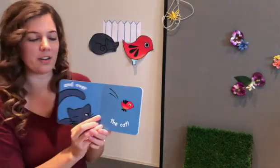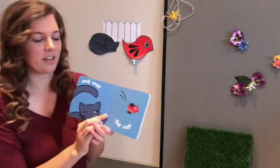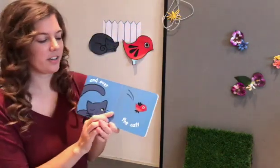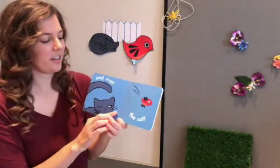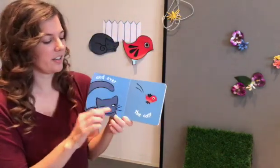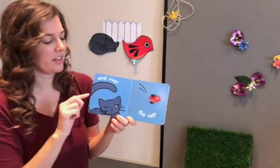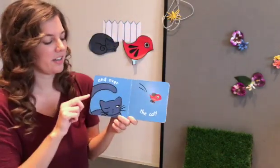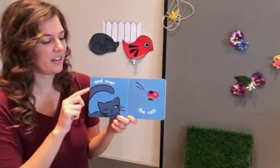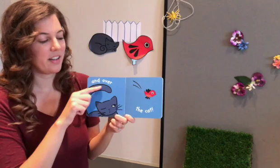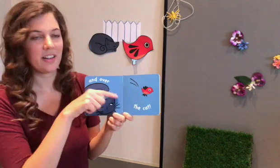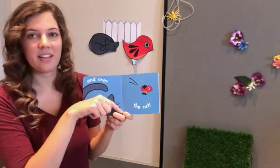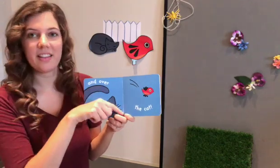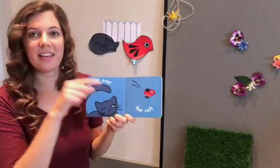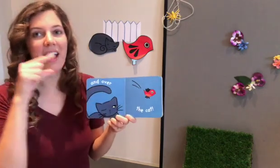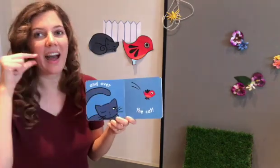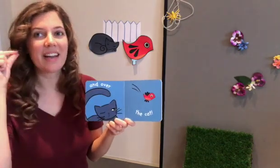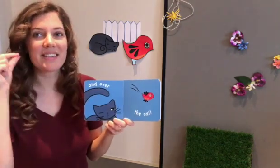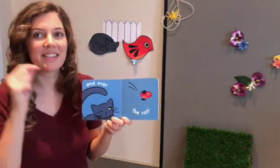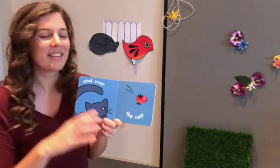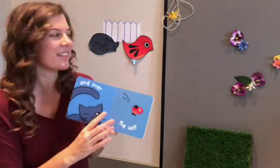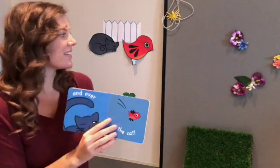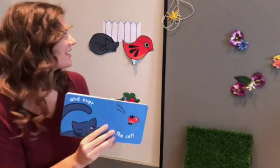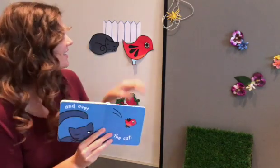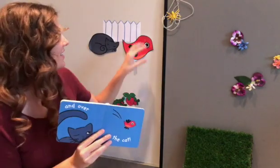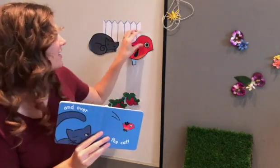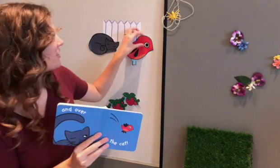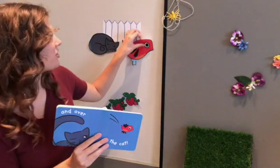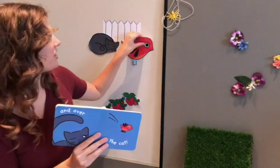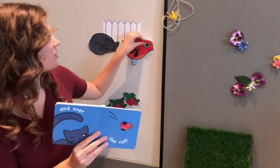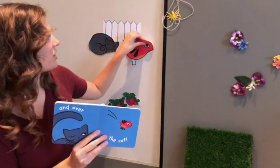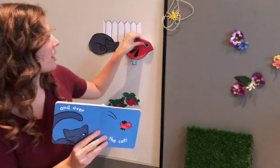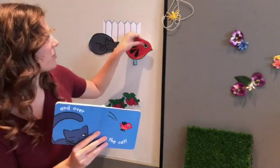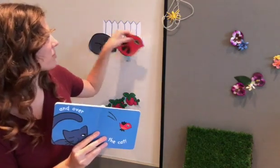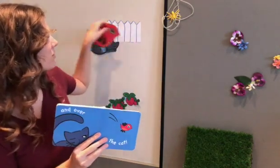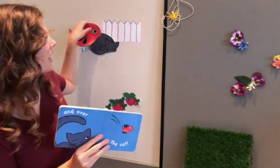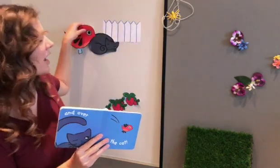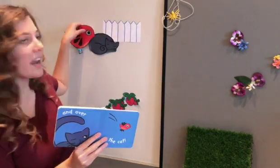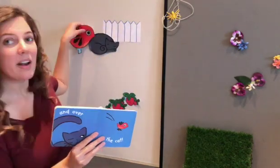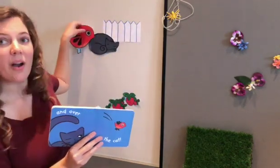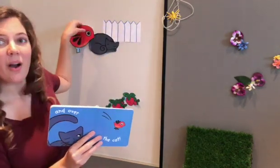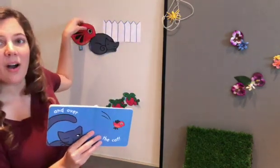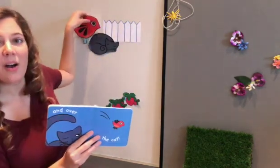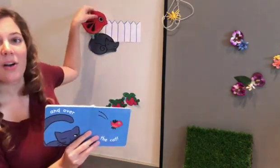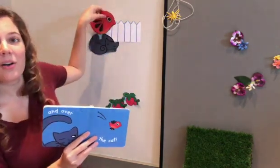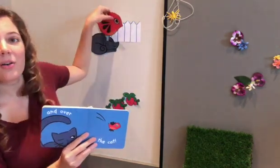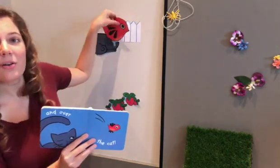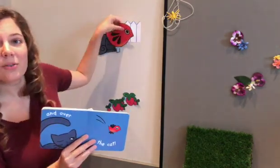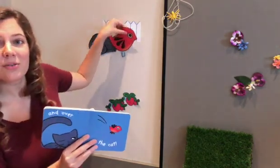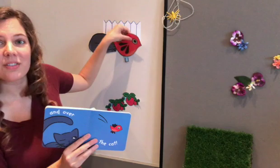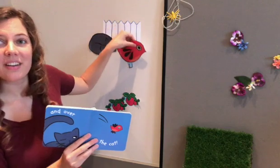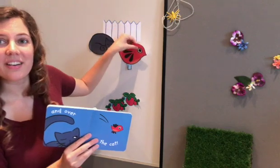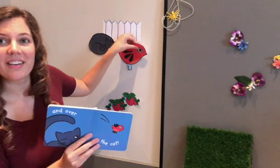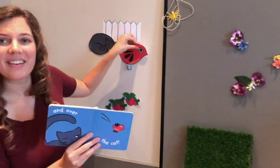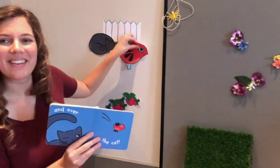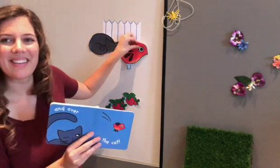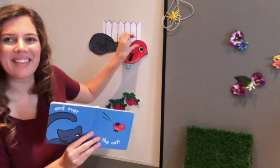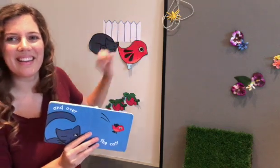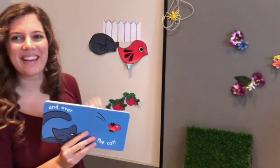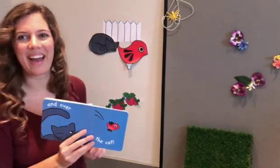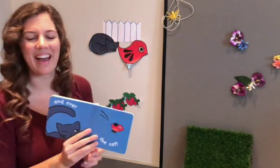over the cat. She jumped right over the cat.